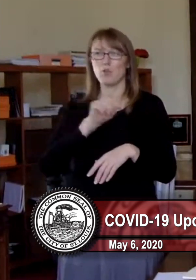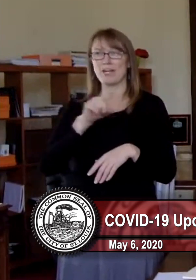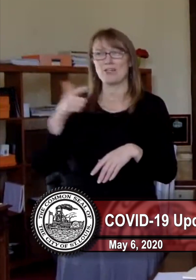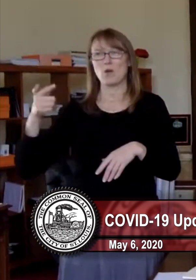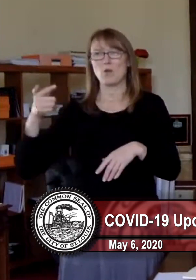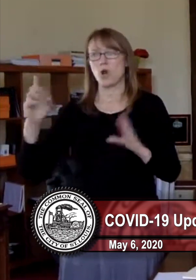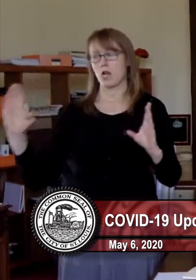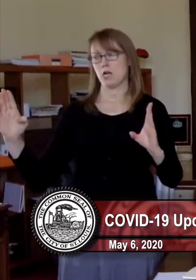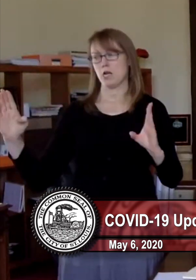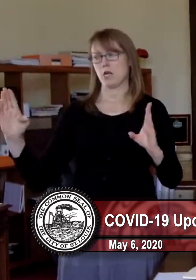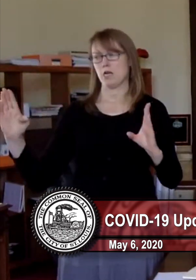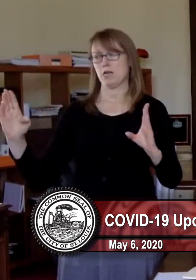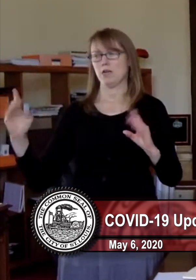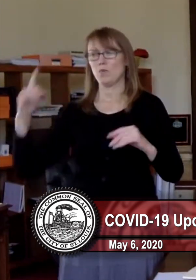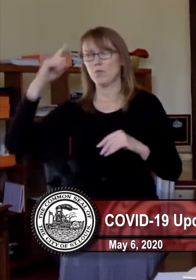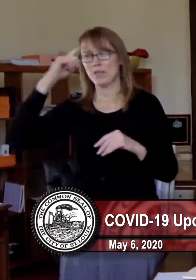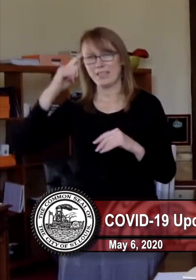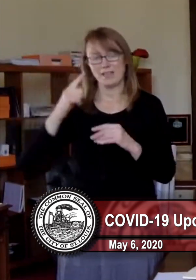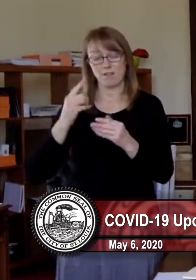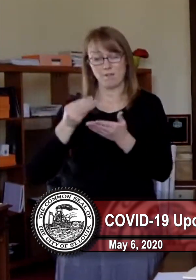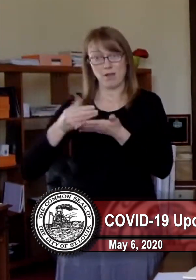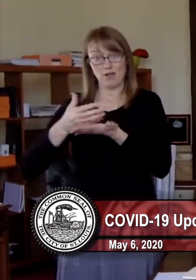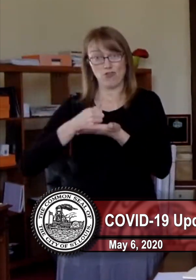potential revenue shortfall